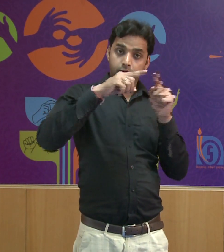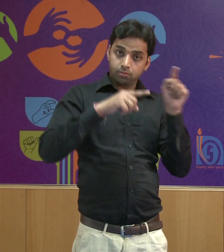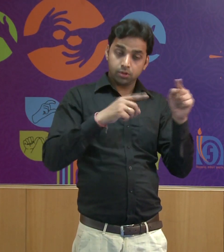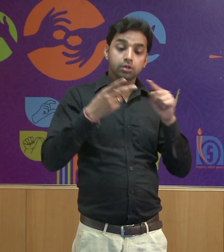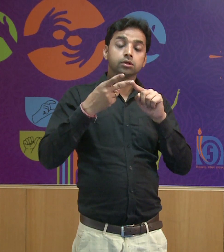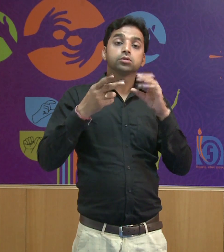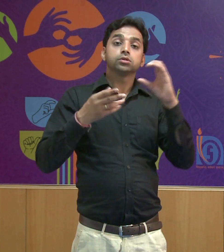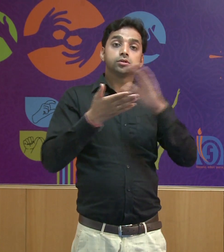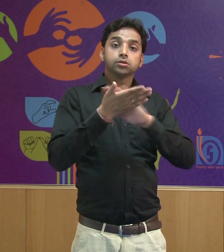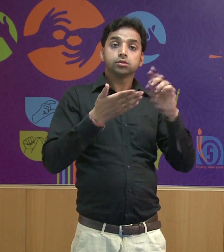China,